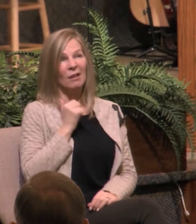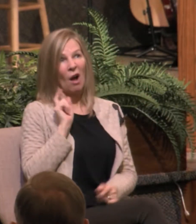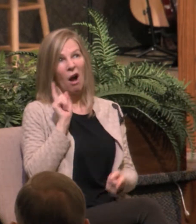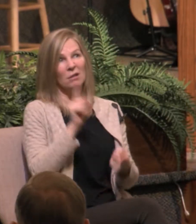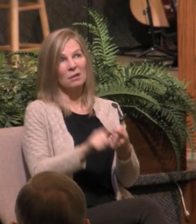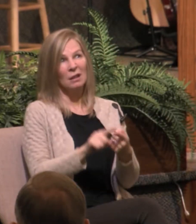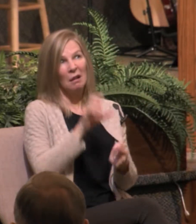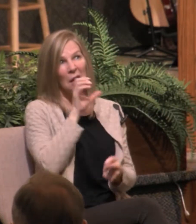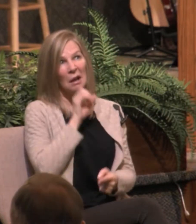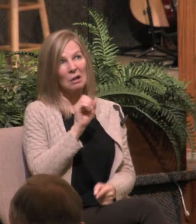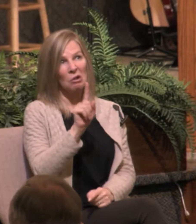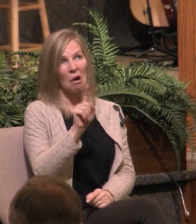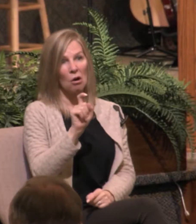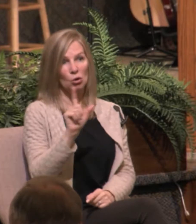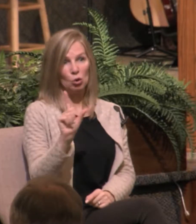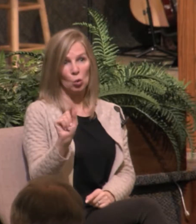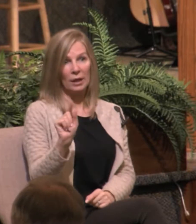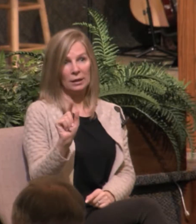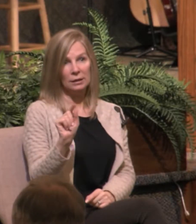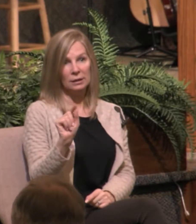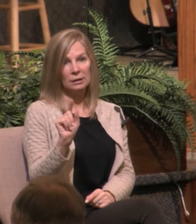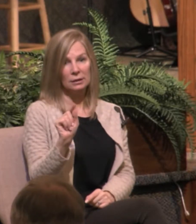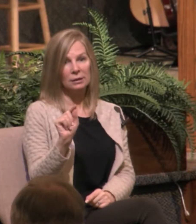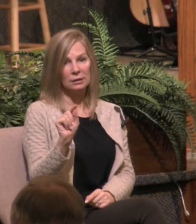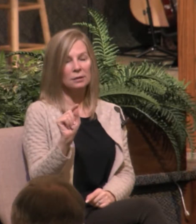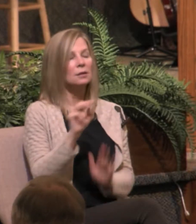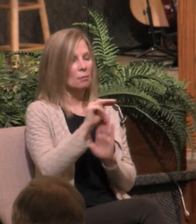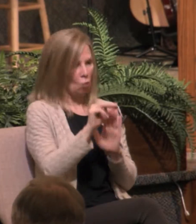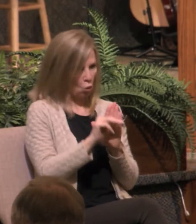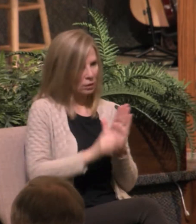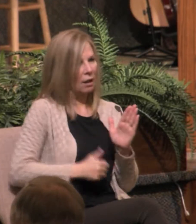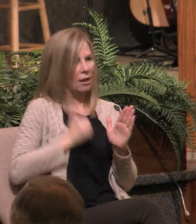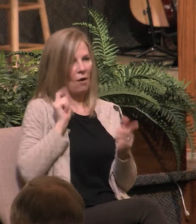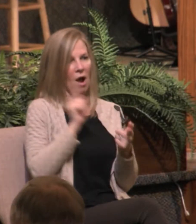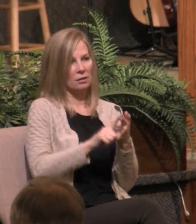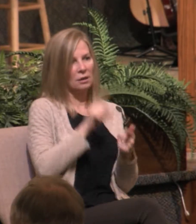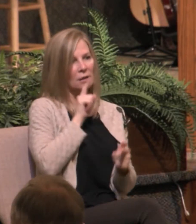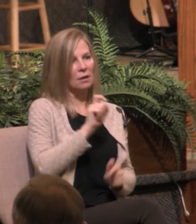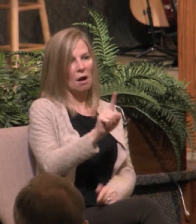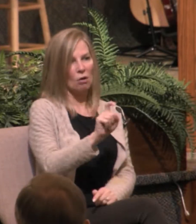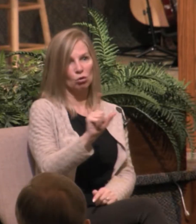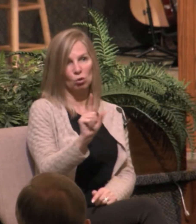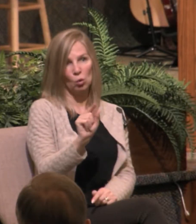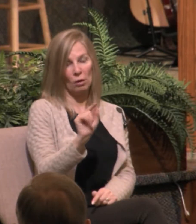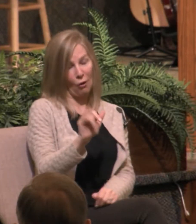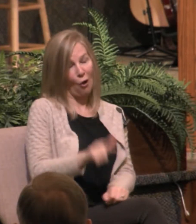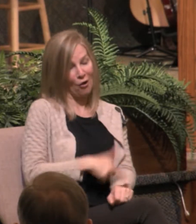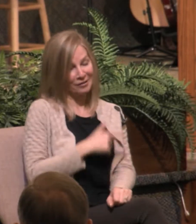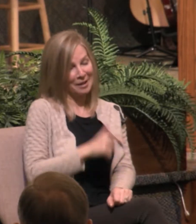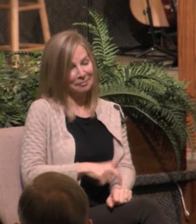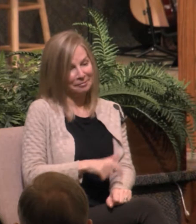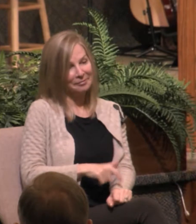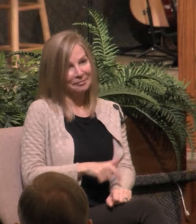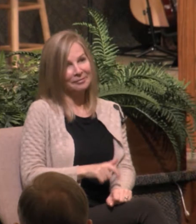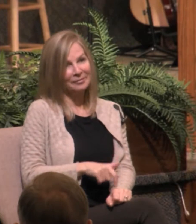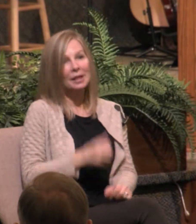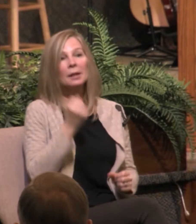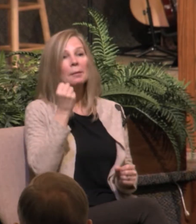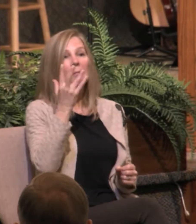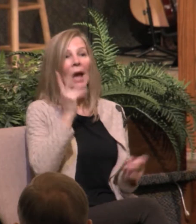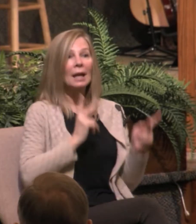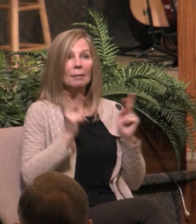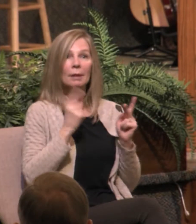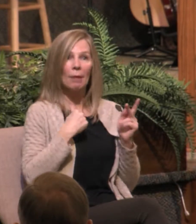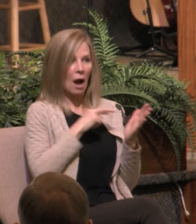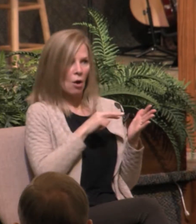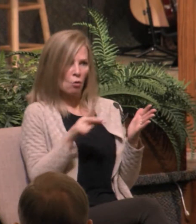old. That's according to Deuteronomy 34:7. Moses lived 120 years. That's a long time. And many people that I have read